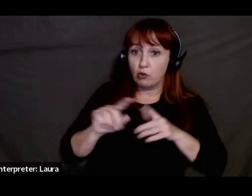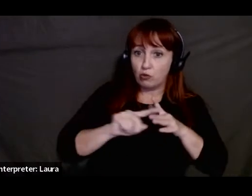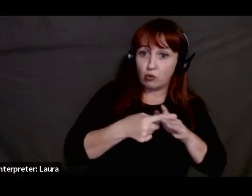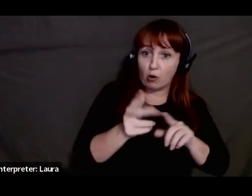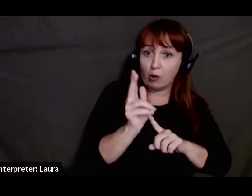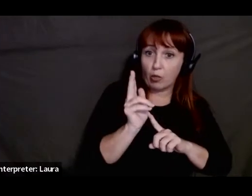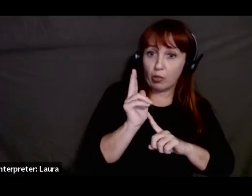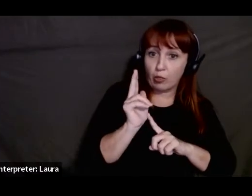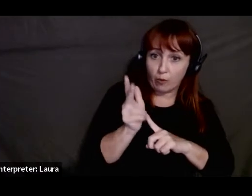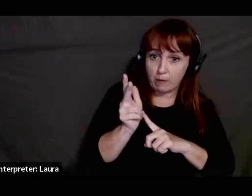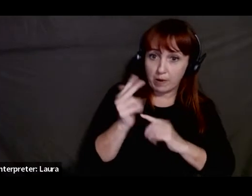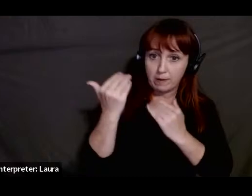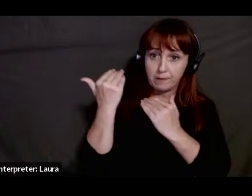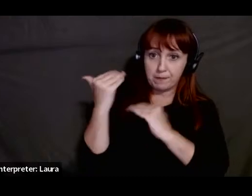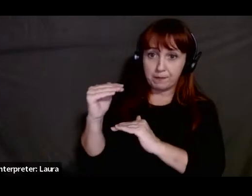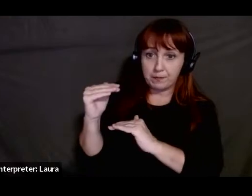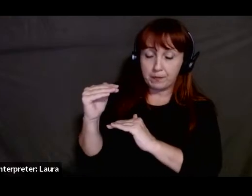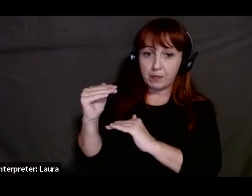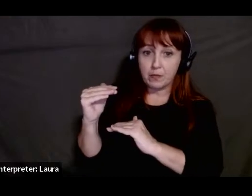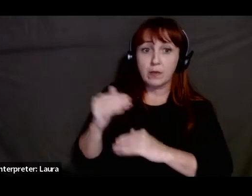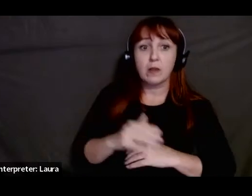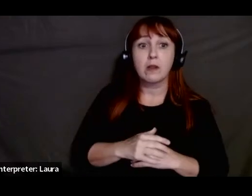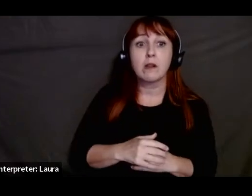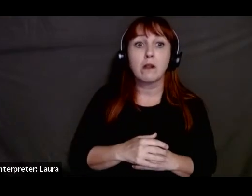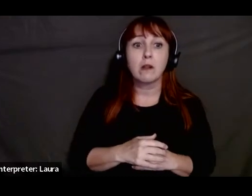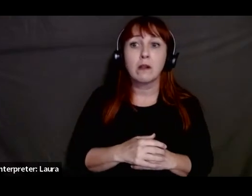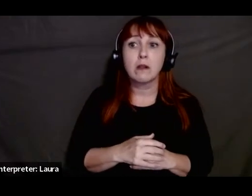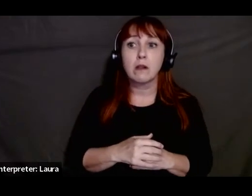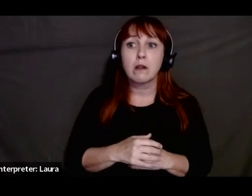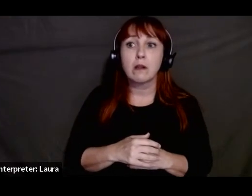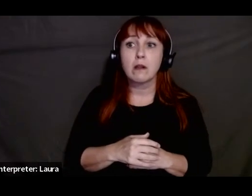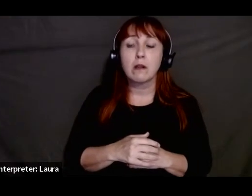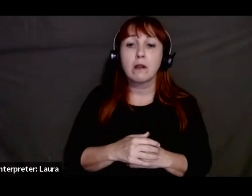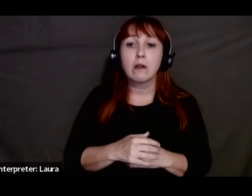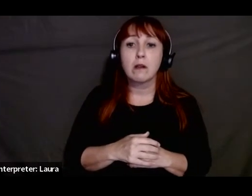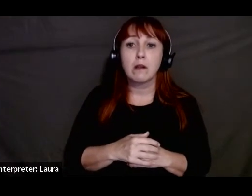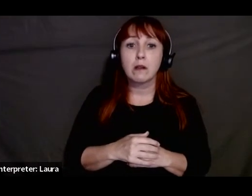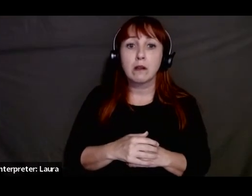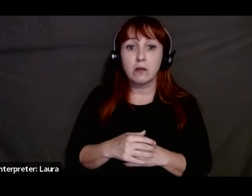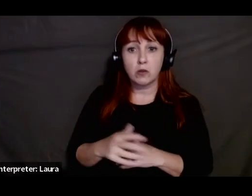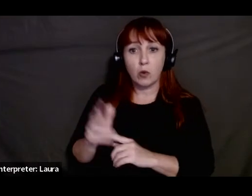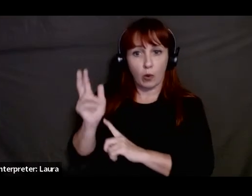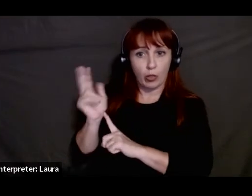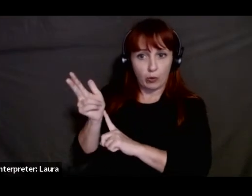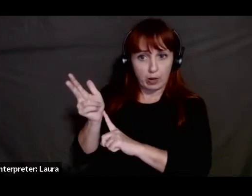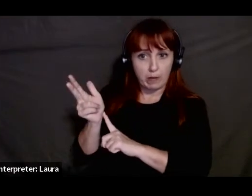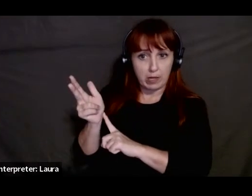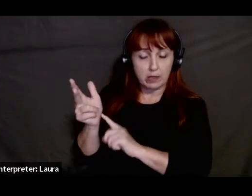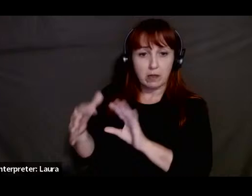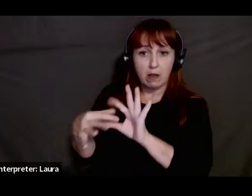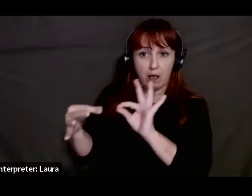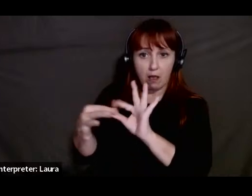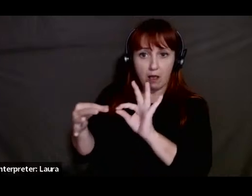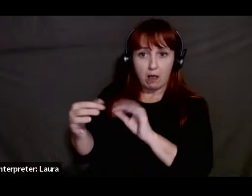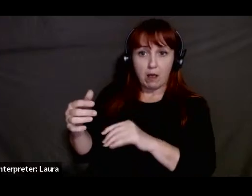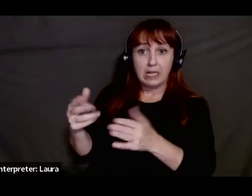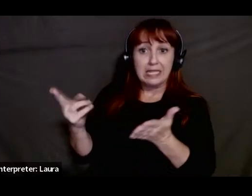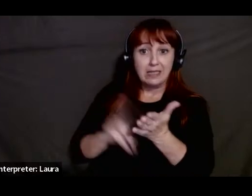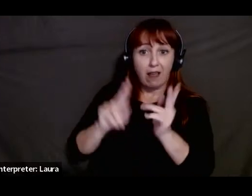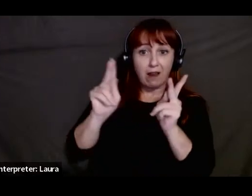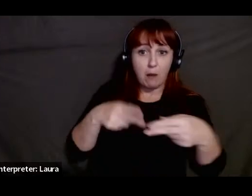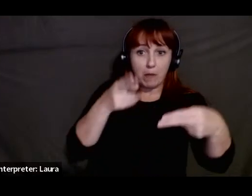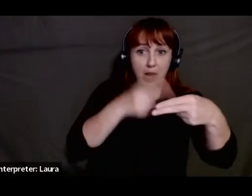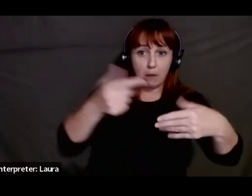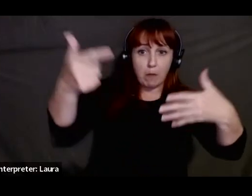3 minutes, and then as they said, we're going to give you the 3 minutes. We're going to have everybody who signed up to